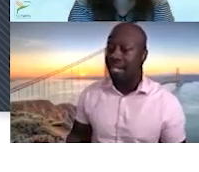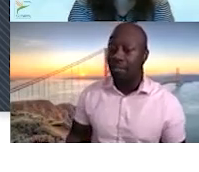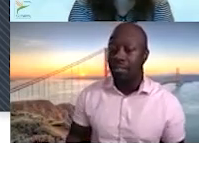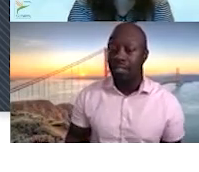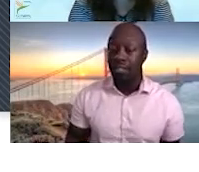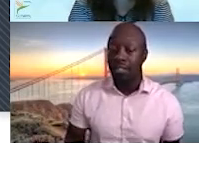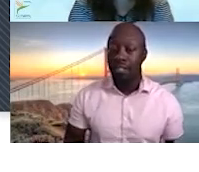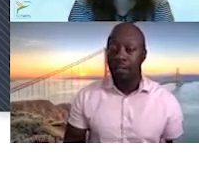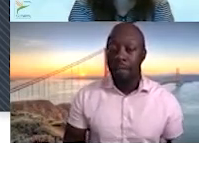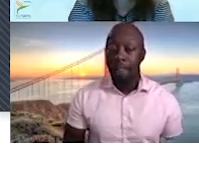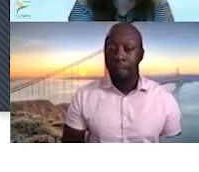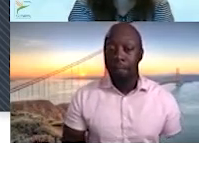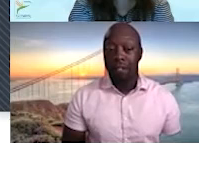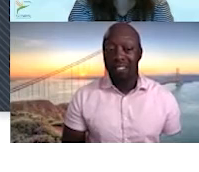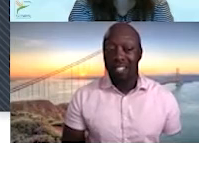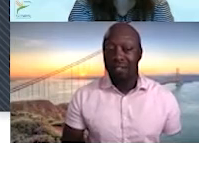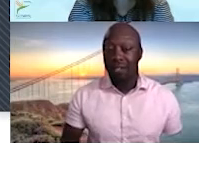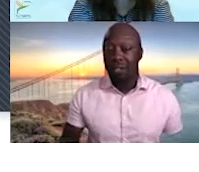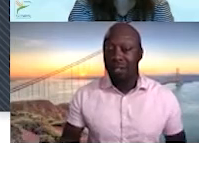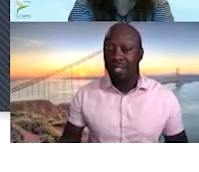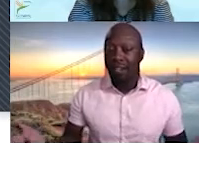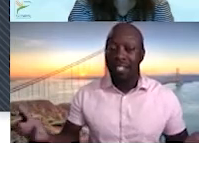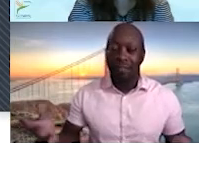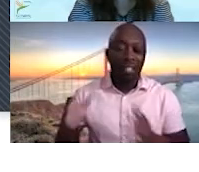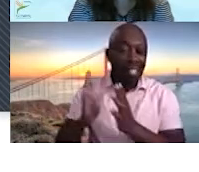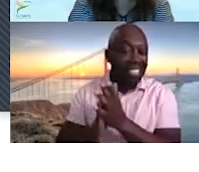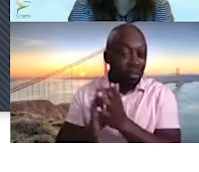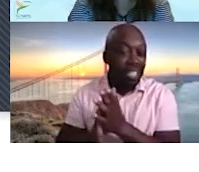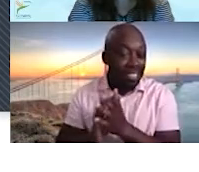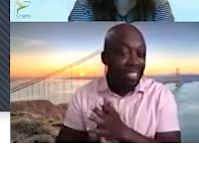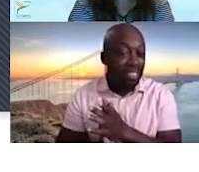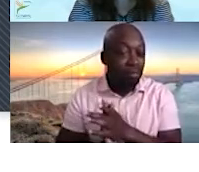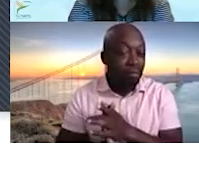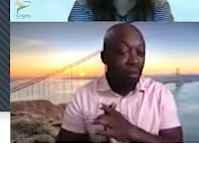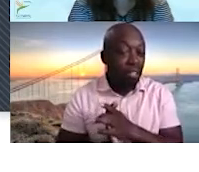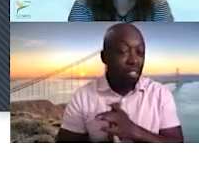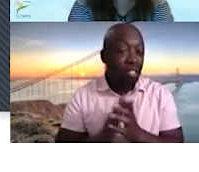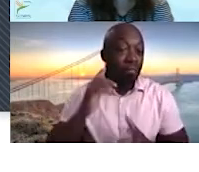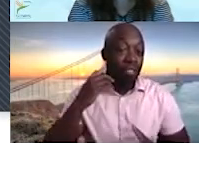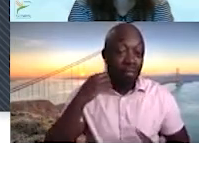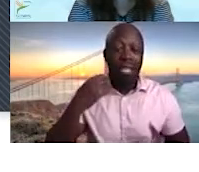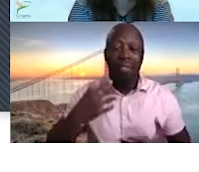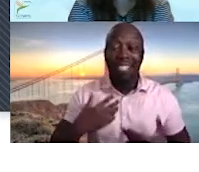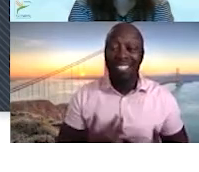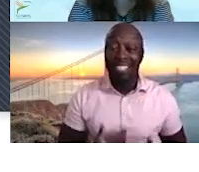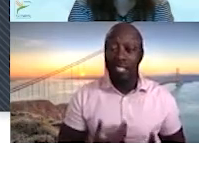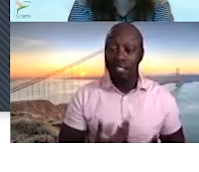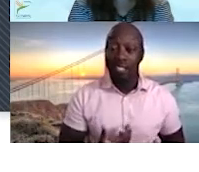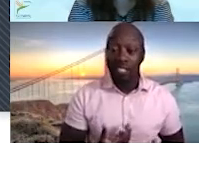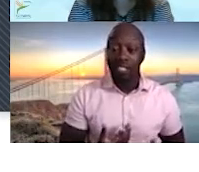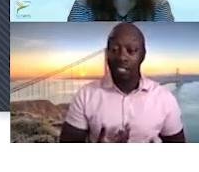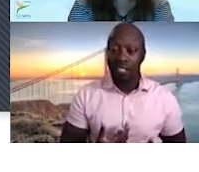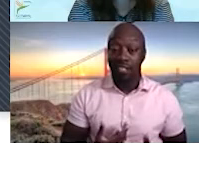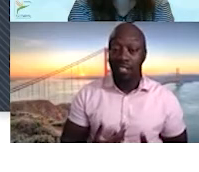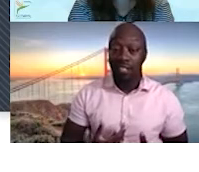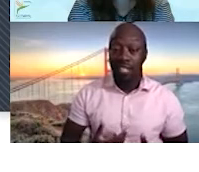sign language, but you never know. What if they are deaf? They do get tested before, but some babies actually get